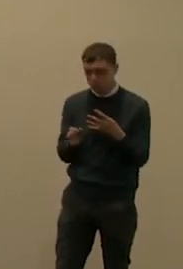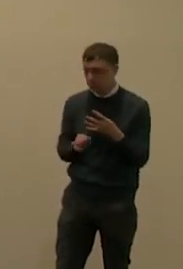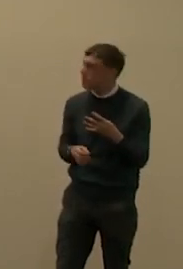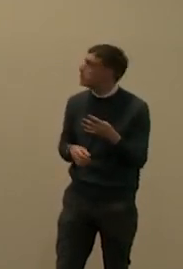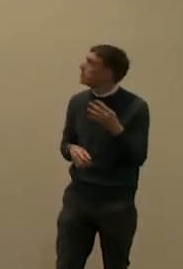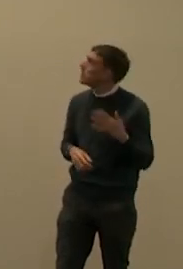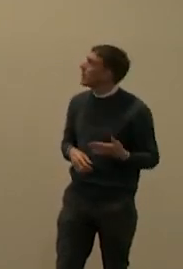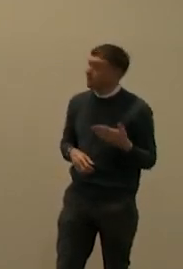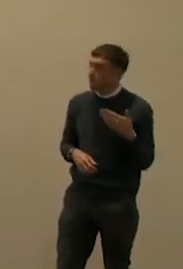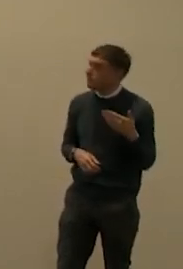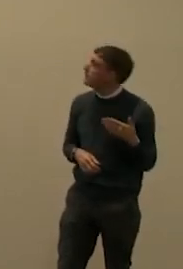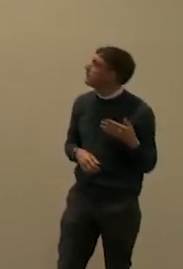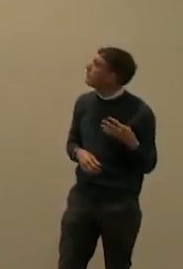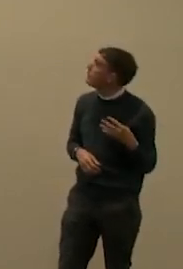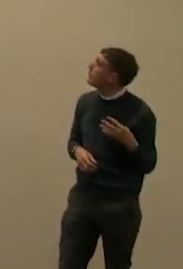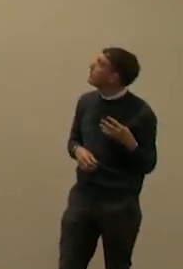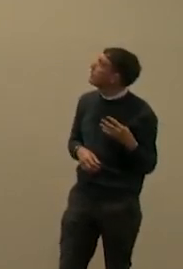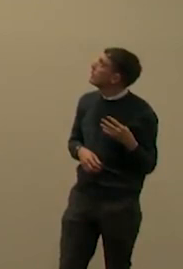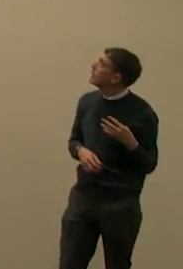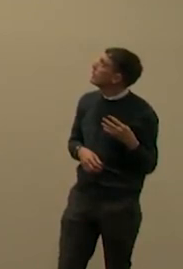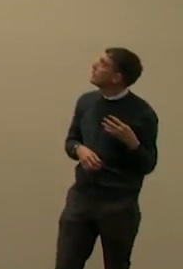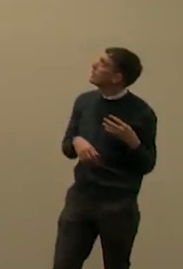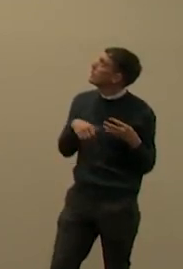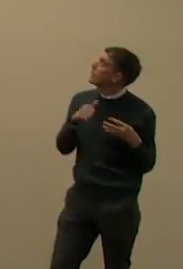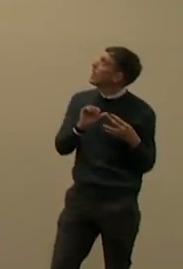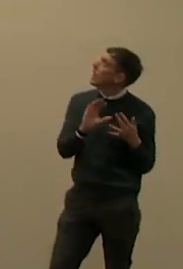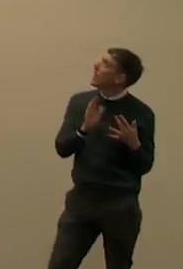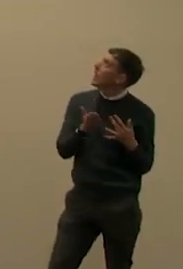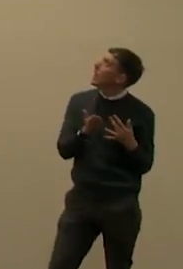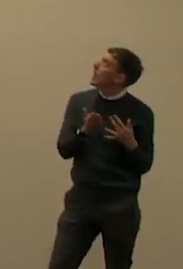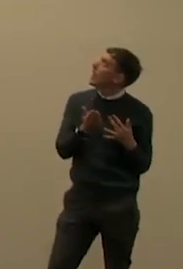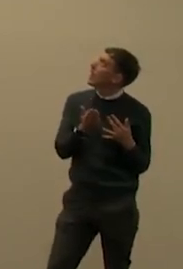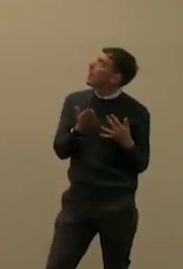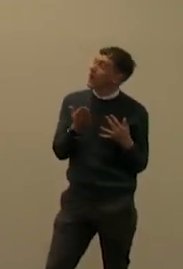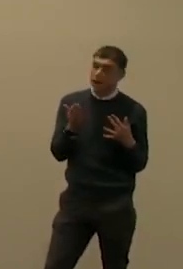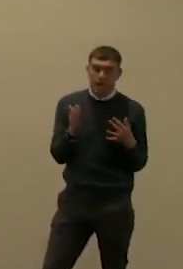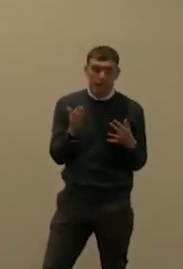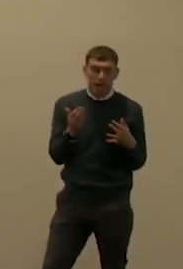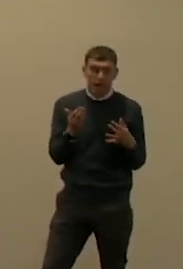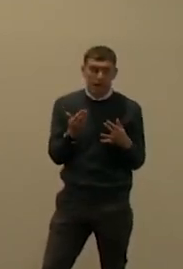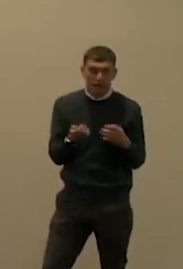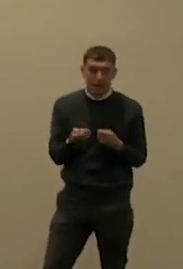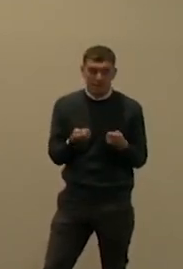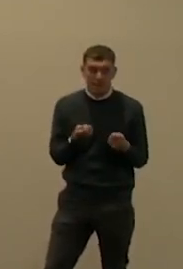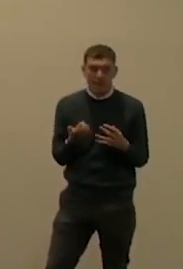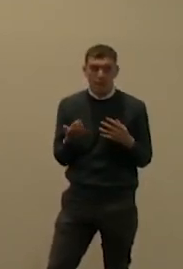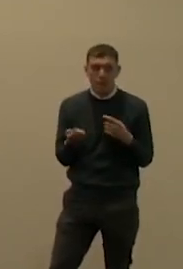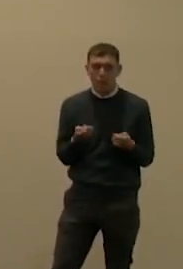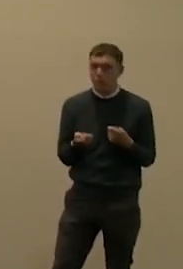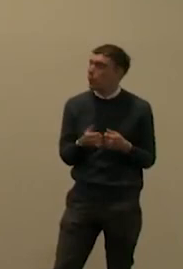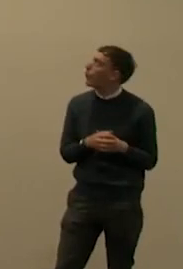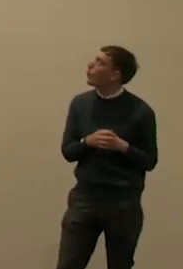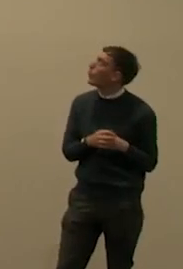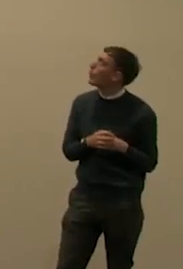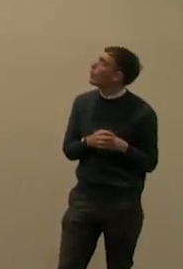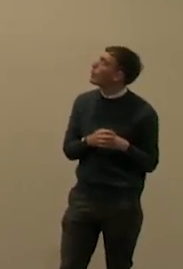you can see here we have the activity log. We have access control EM, so you can implement role-based access controls. We can also assign